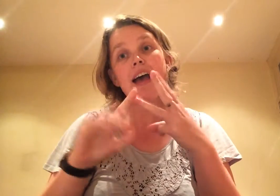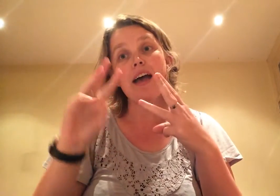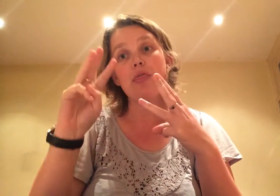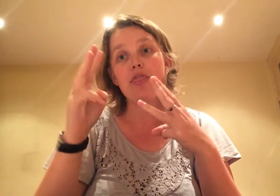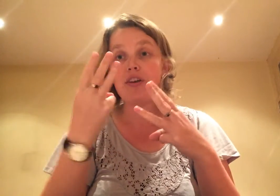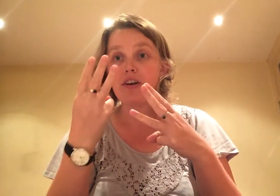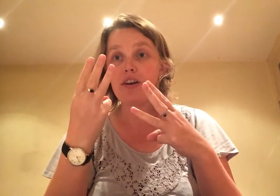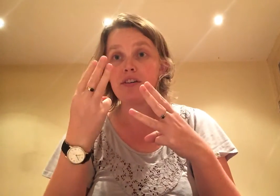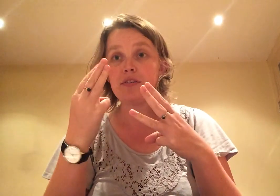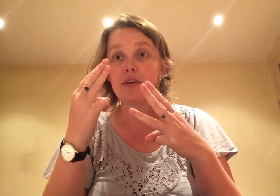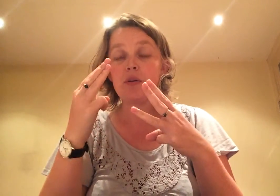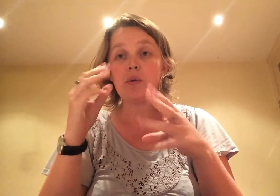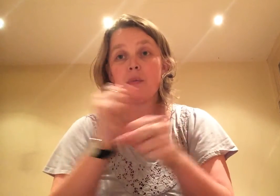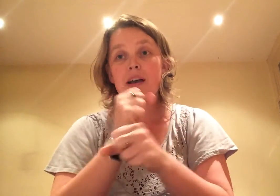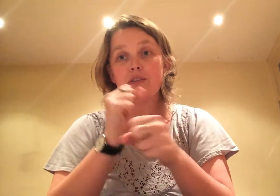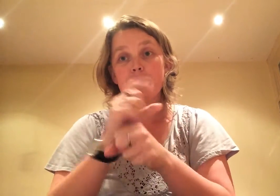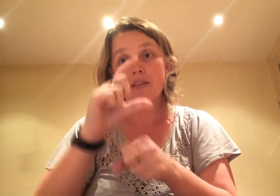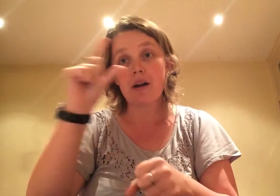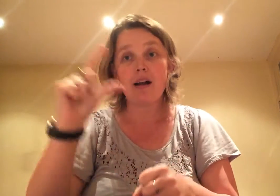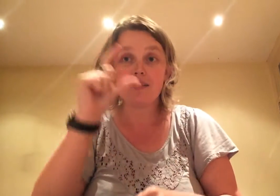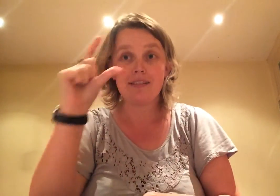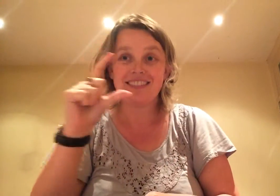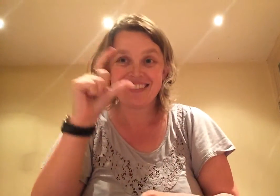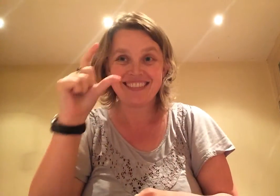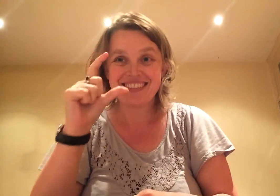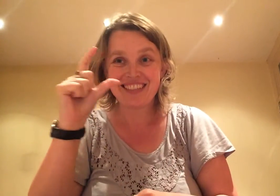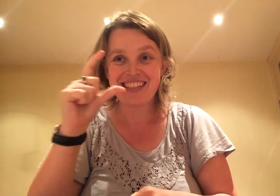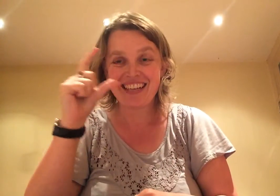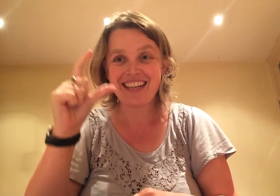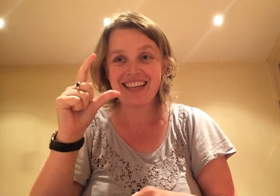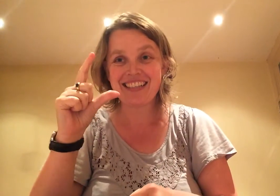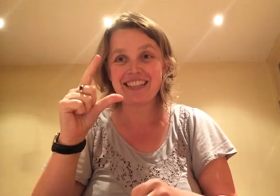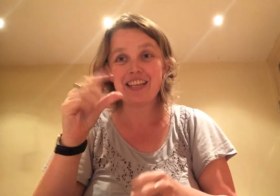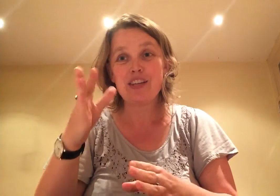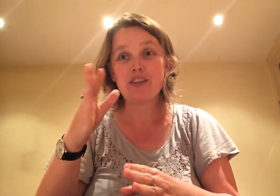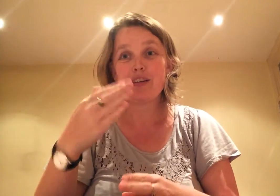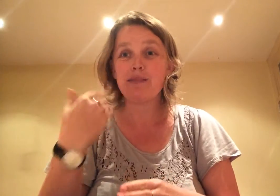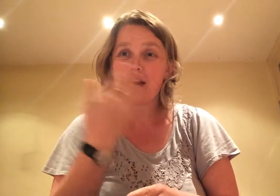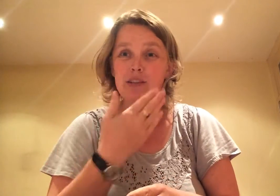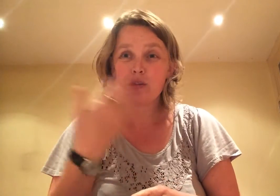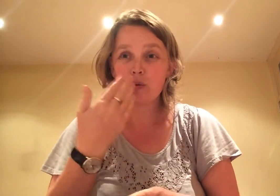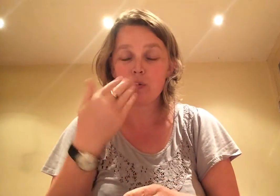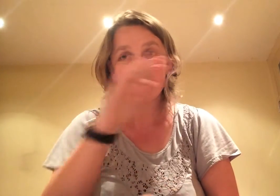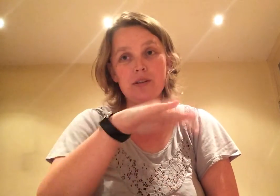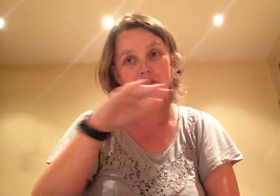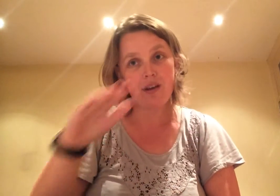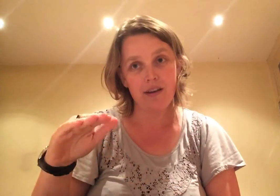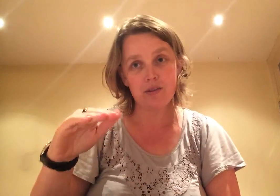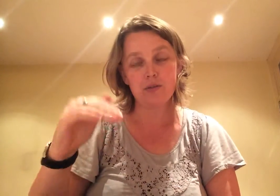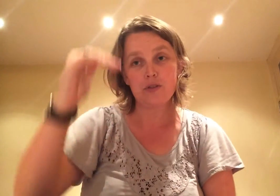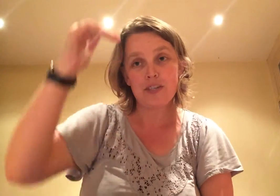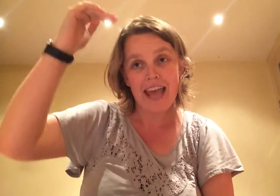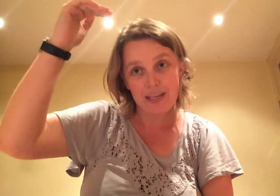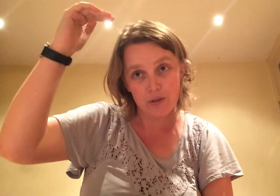And third, we might do some colours. Okay, colours. So if you're at school, whether you're a child or an